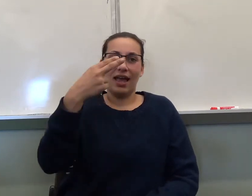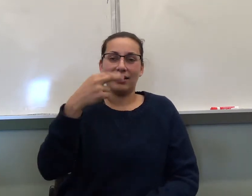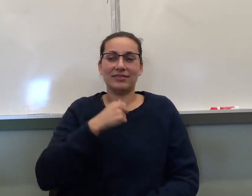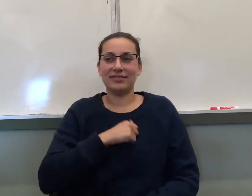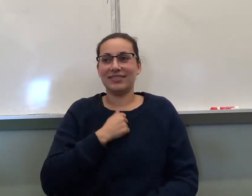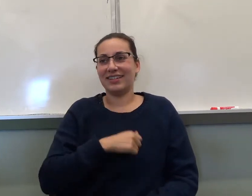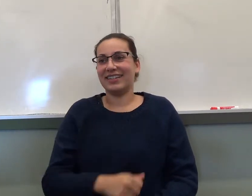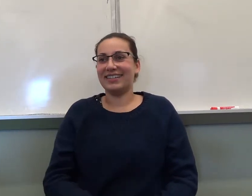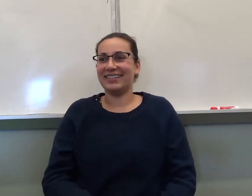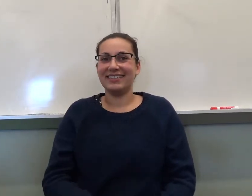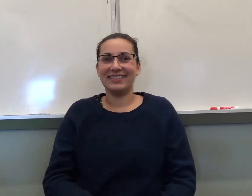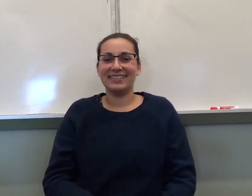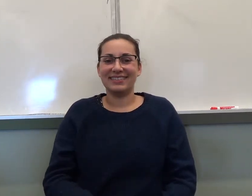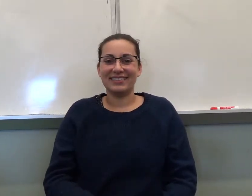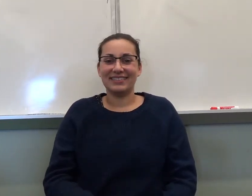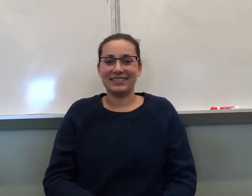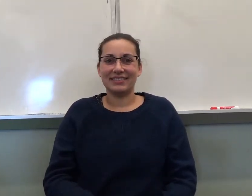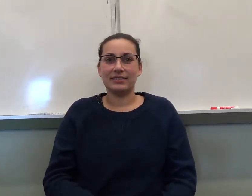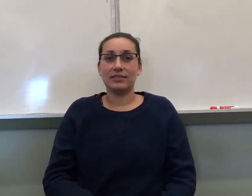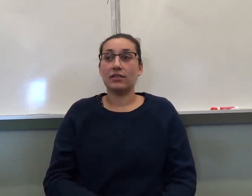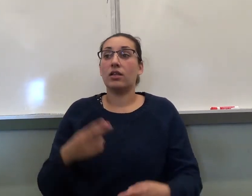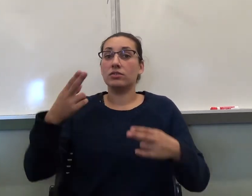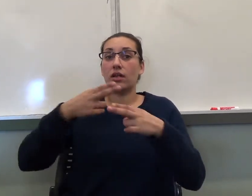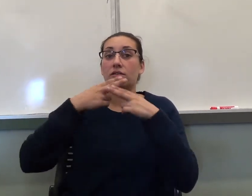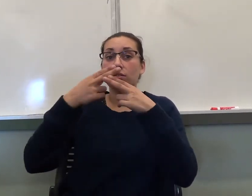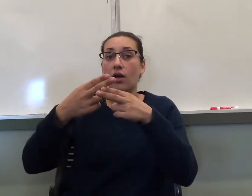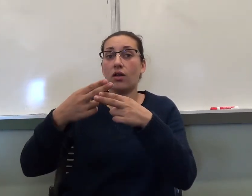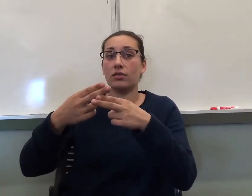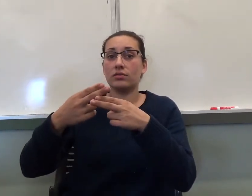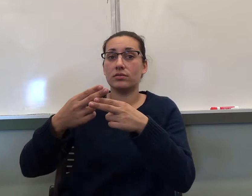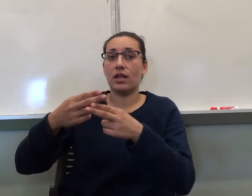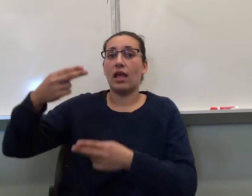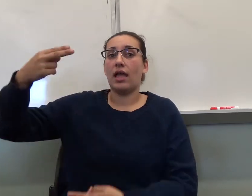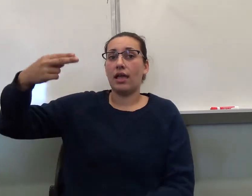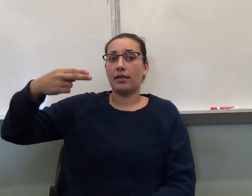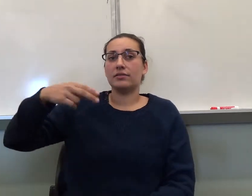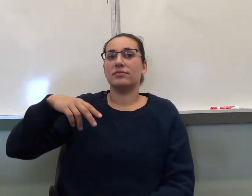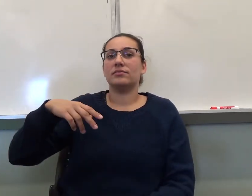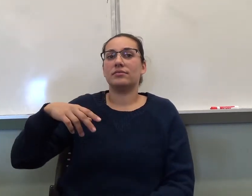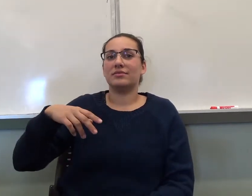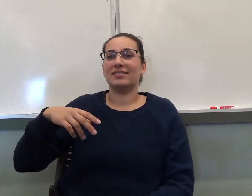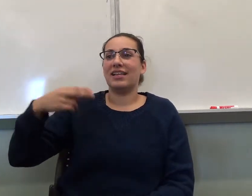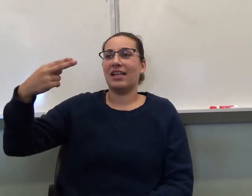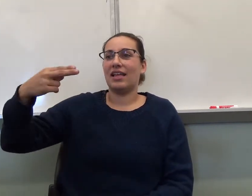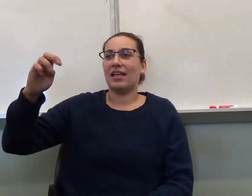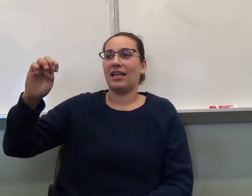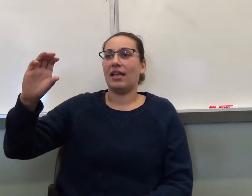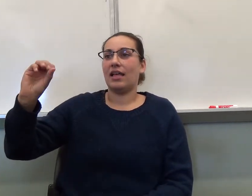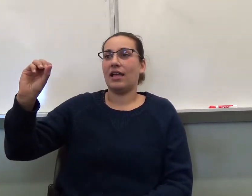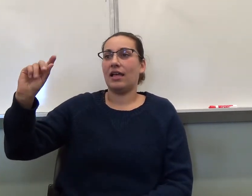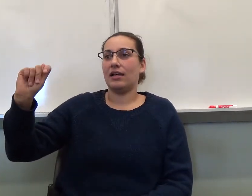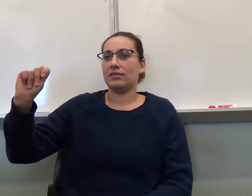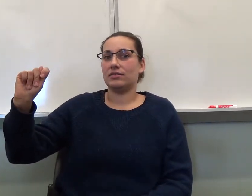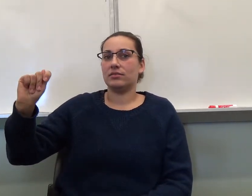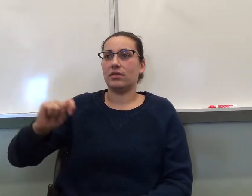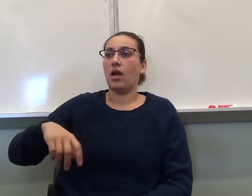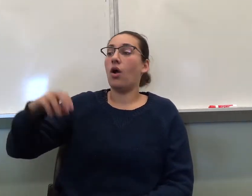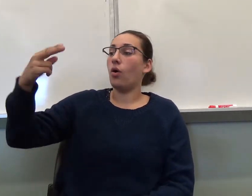All right, so it's called a hectometer, that next one, and that means 100 meters. Now, why would